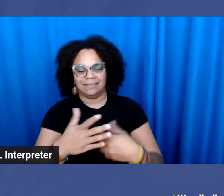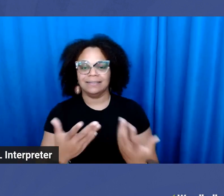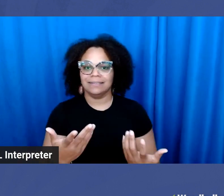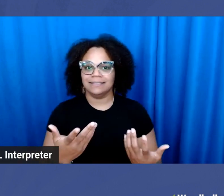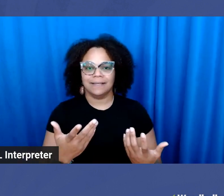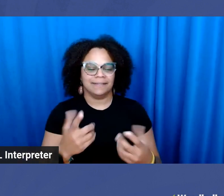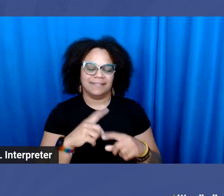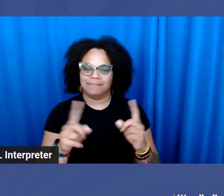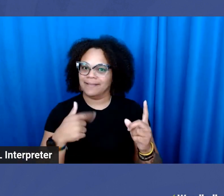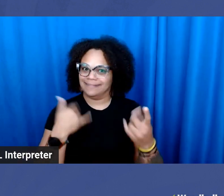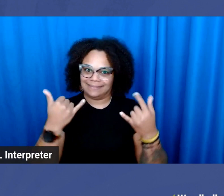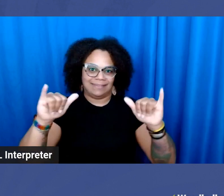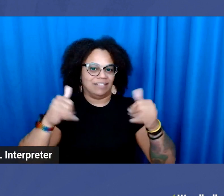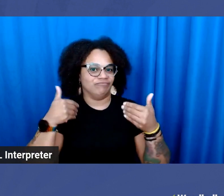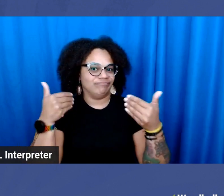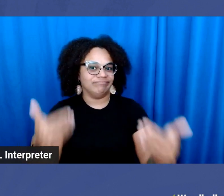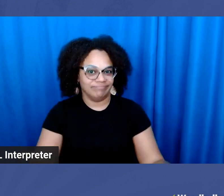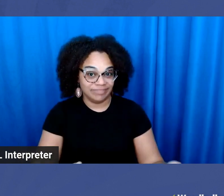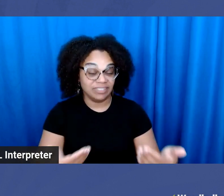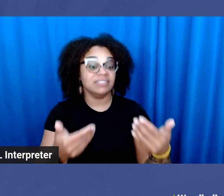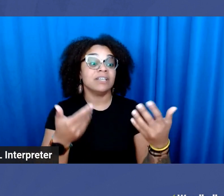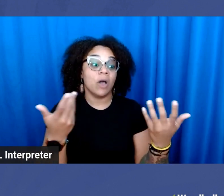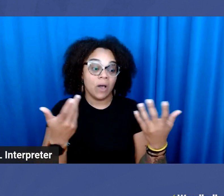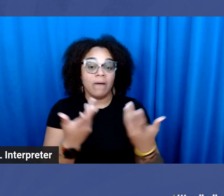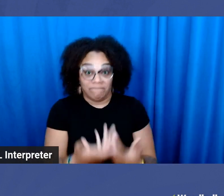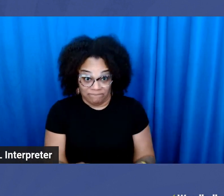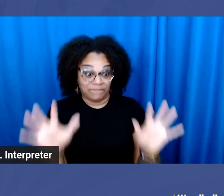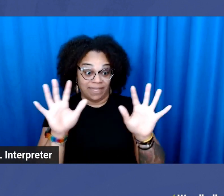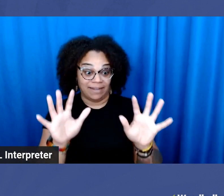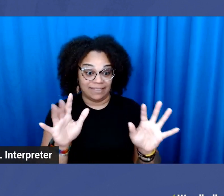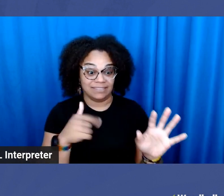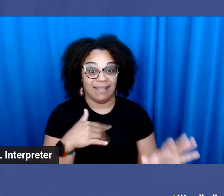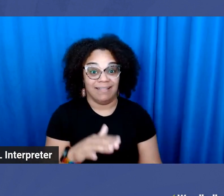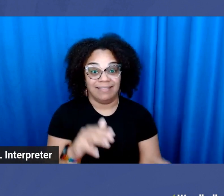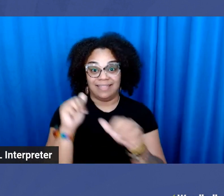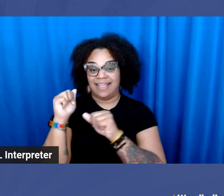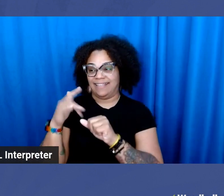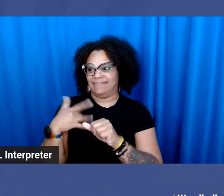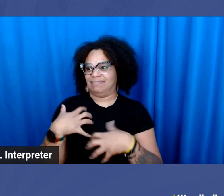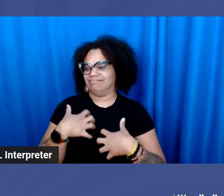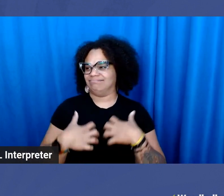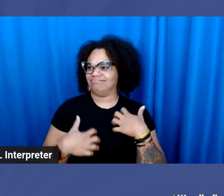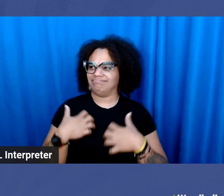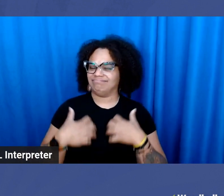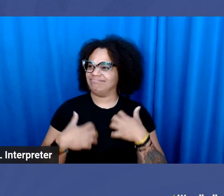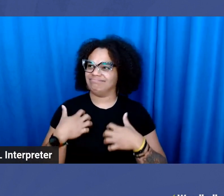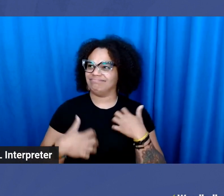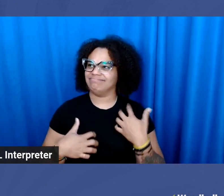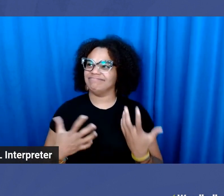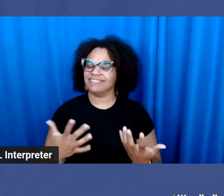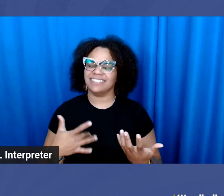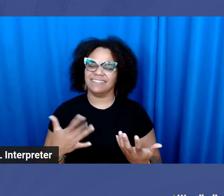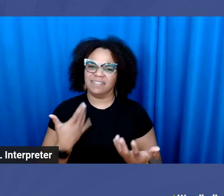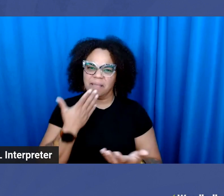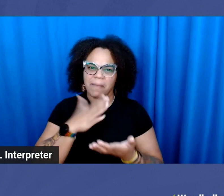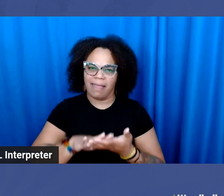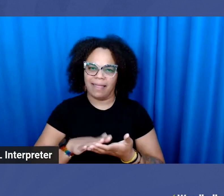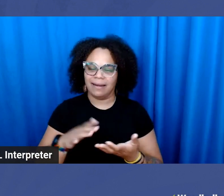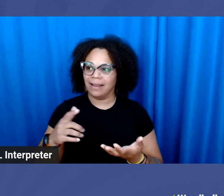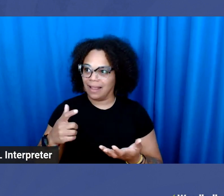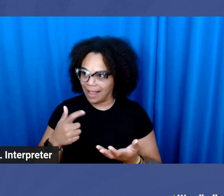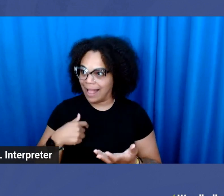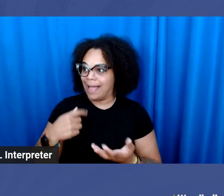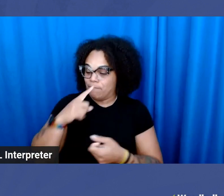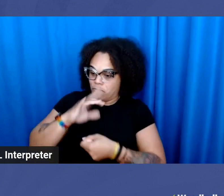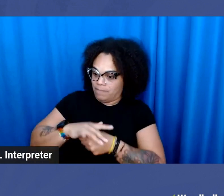pretty raw about it or vulnerable about it because I told myself it wasn't going to happen, and then it did." Since